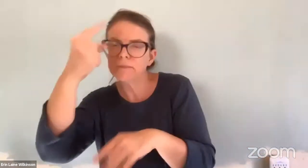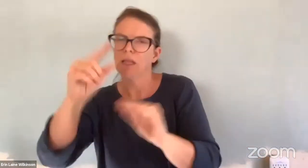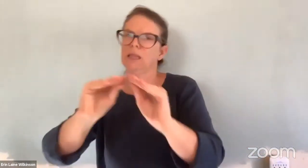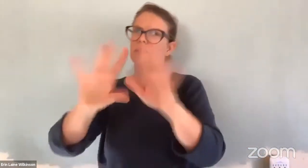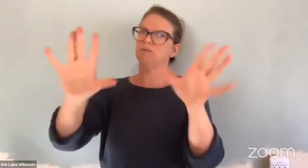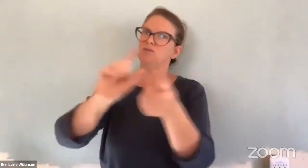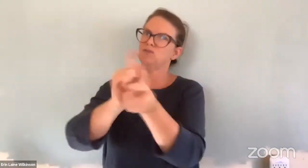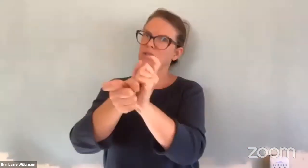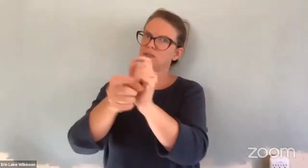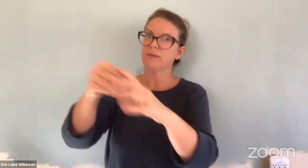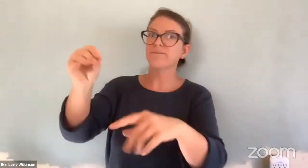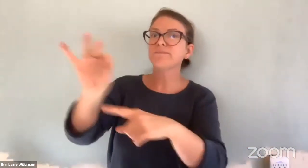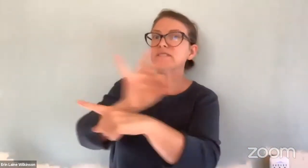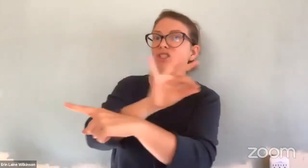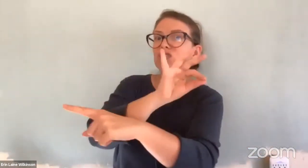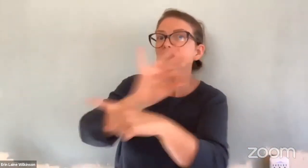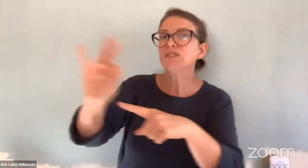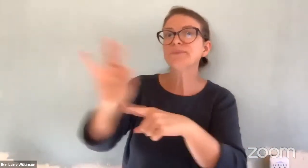Libras, American Sign Language.